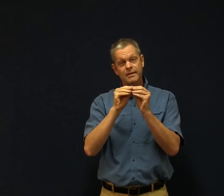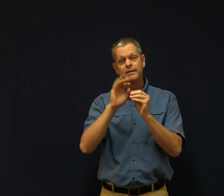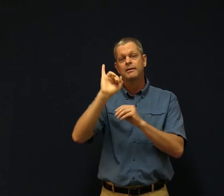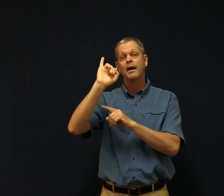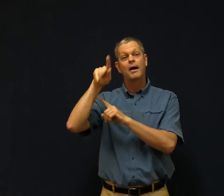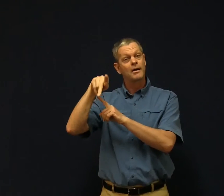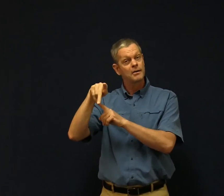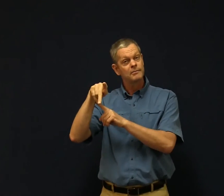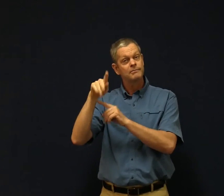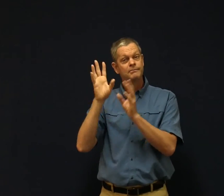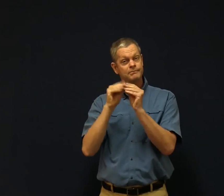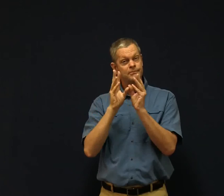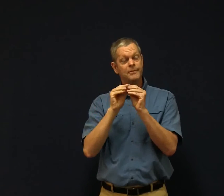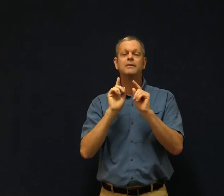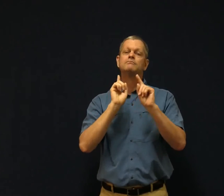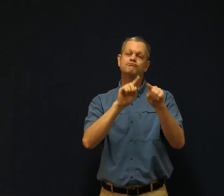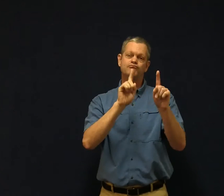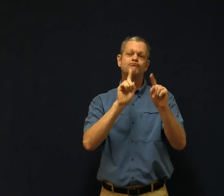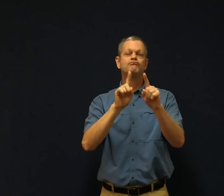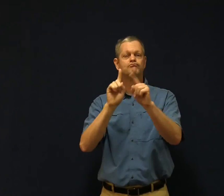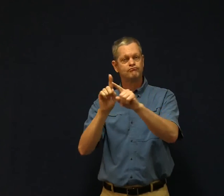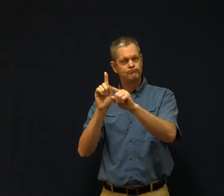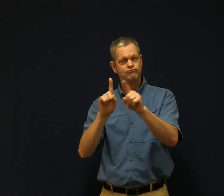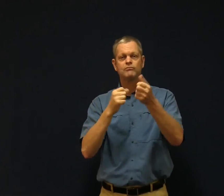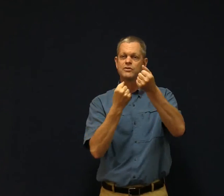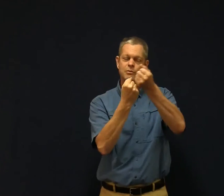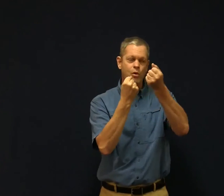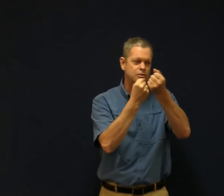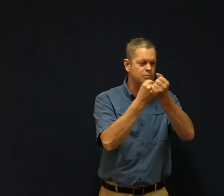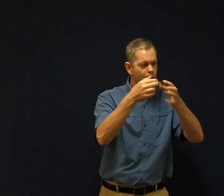We also participate in 504 and IEP meetings